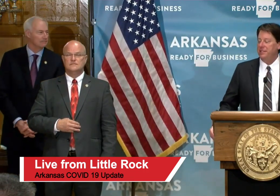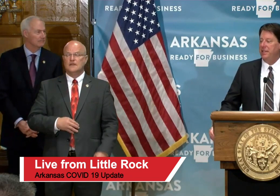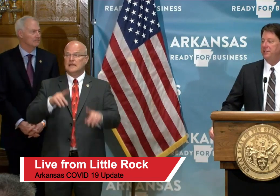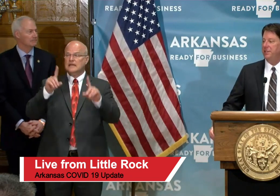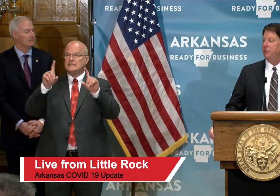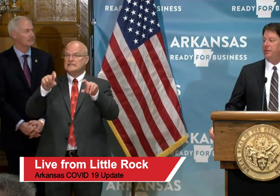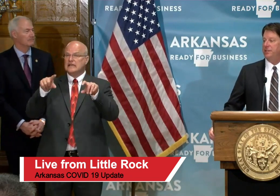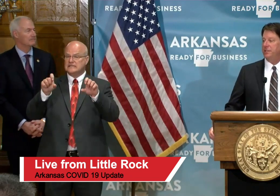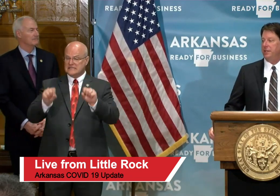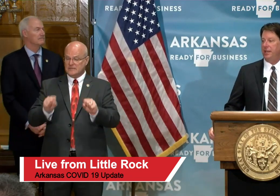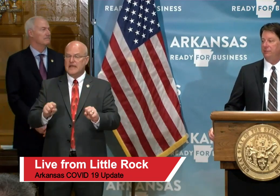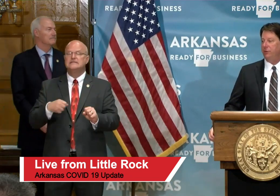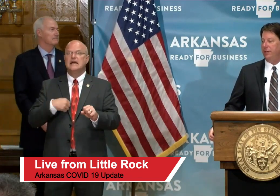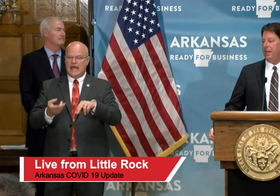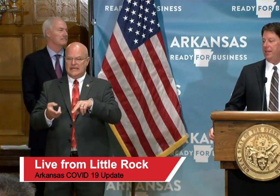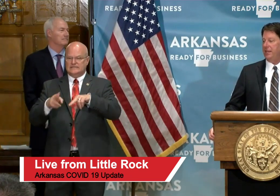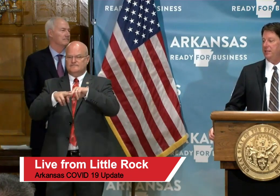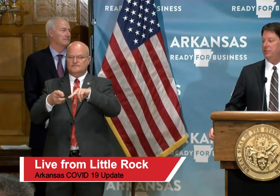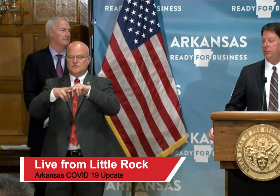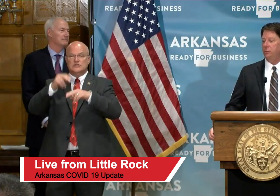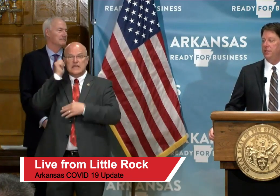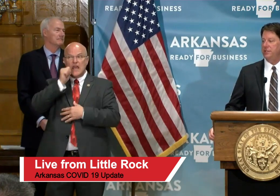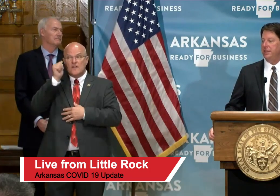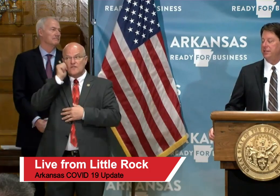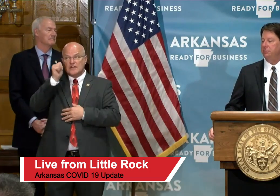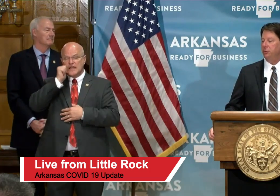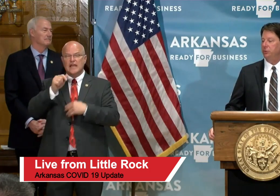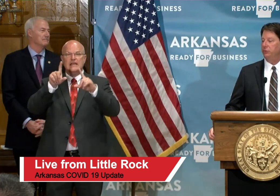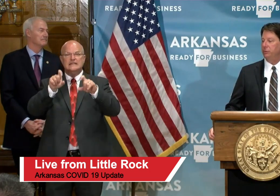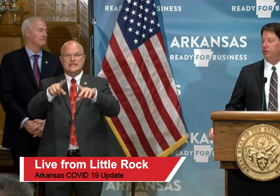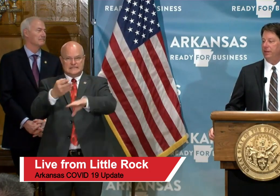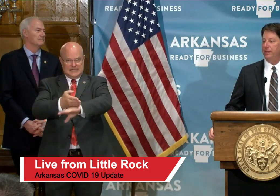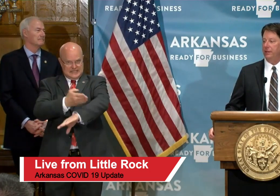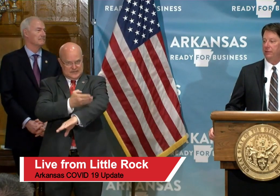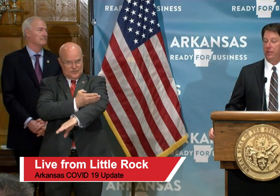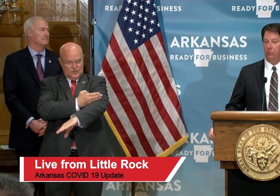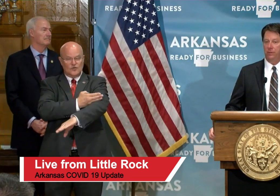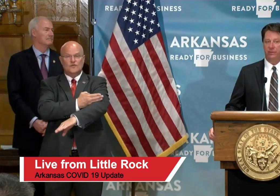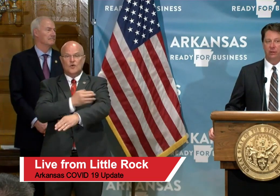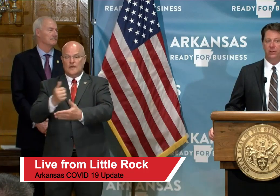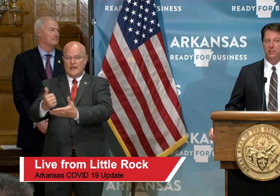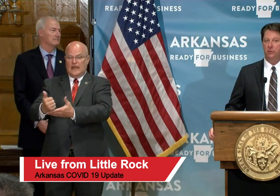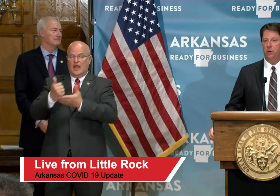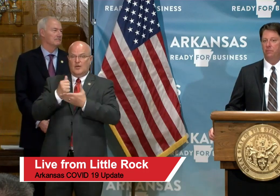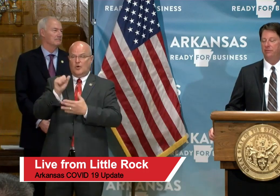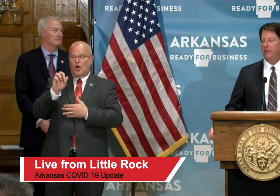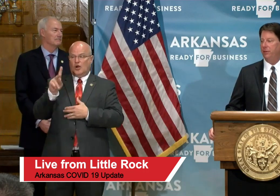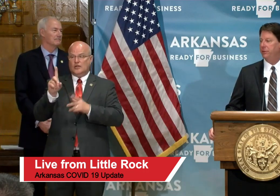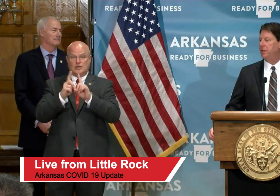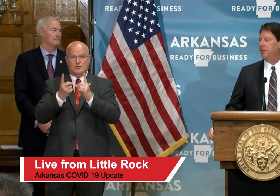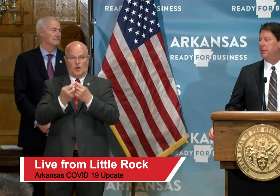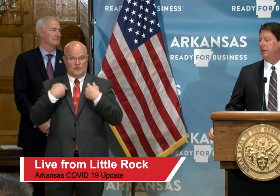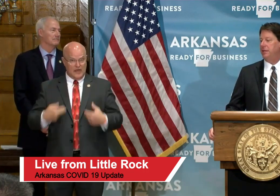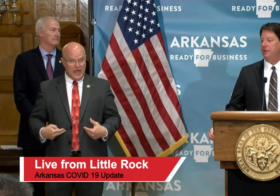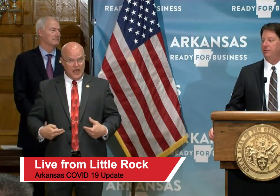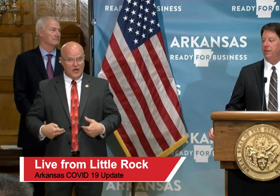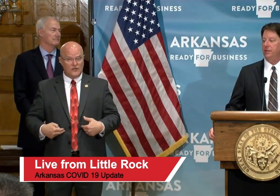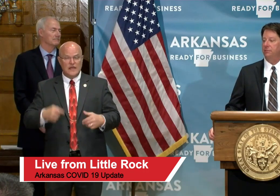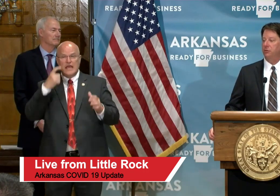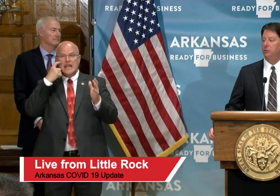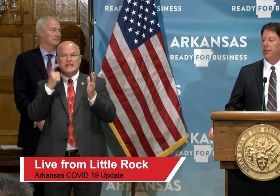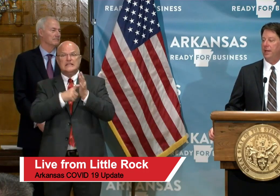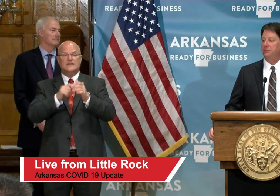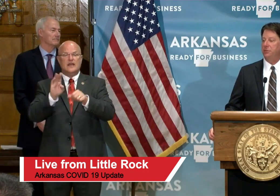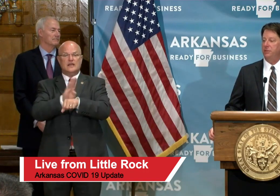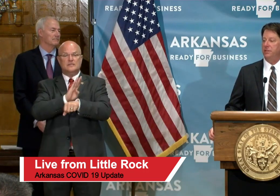Testing capacity has increased every day, so testing has improved. We've had the help of the Arkansas Department of Health in